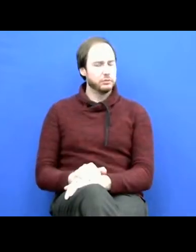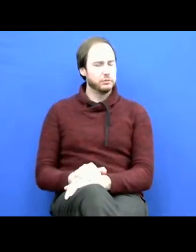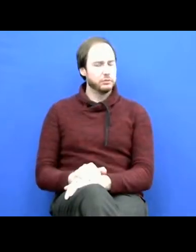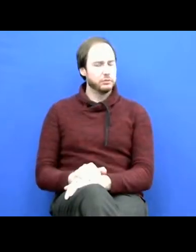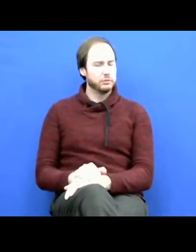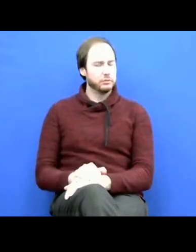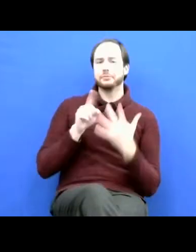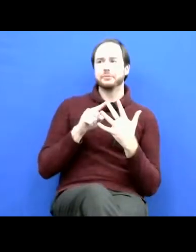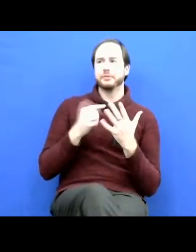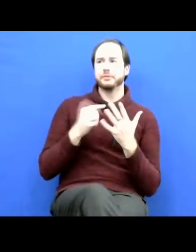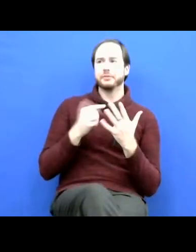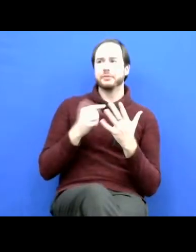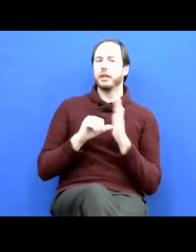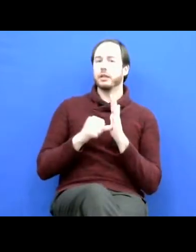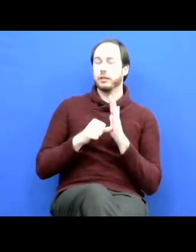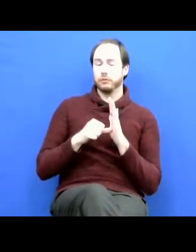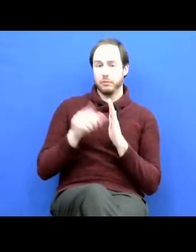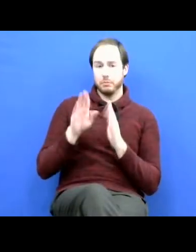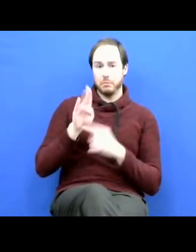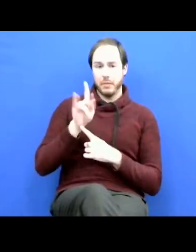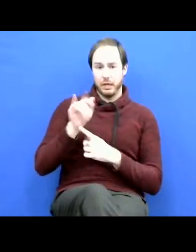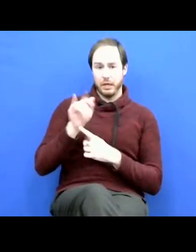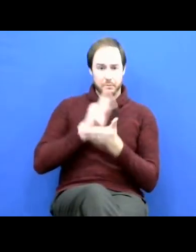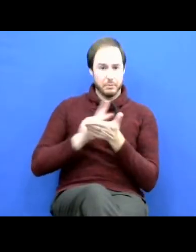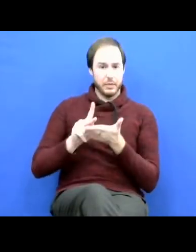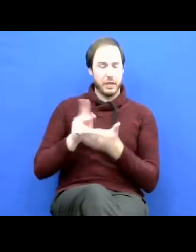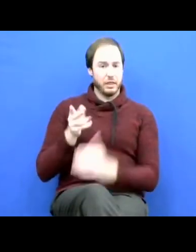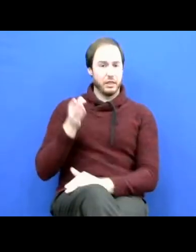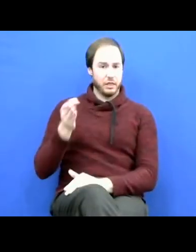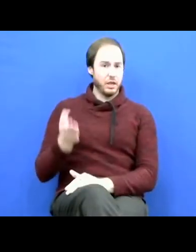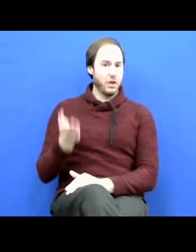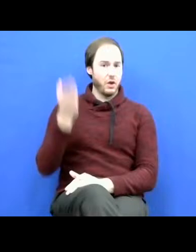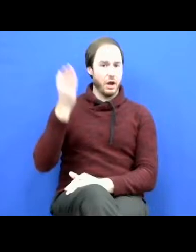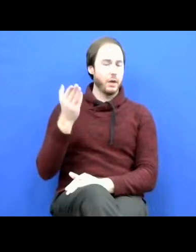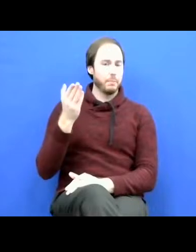the minutes up on the,